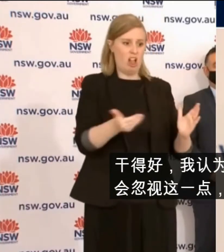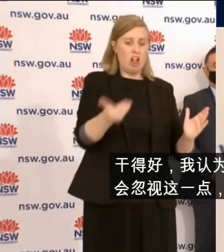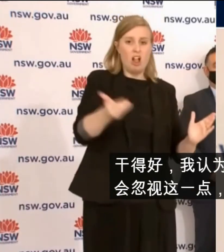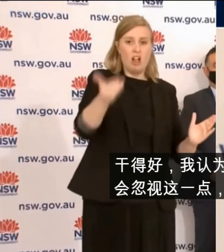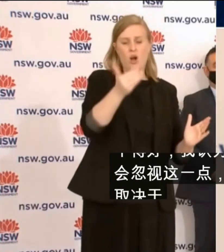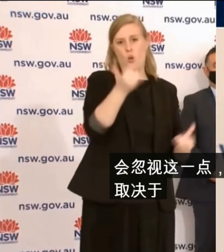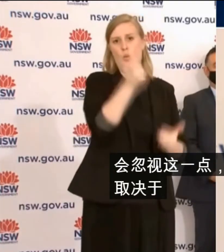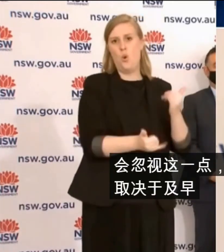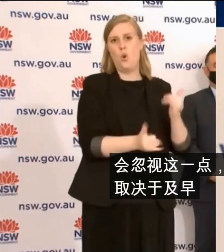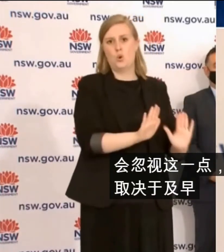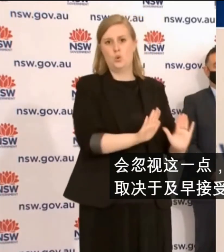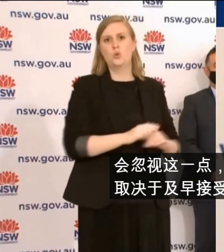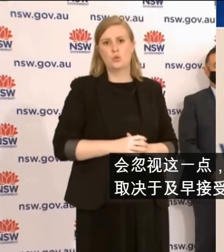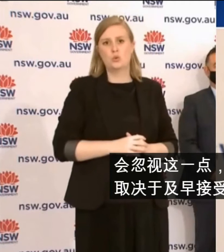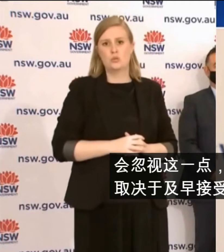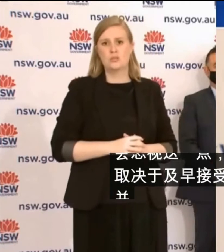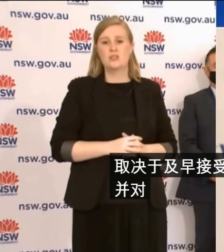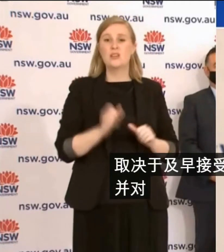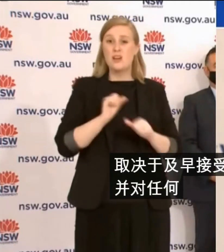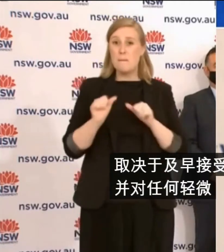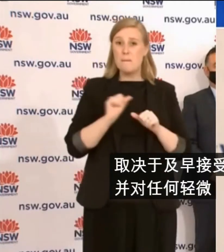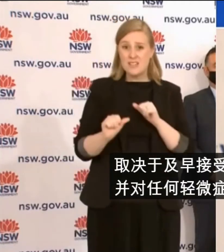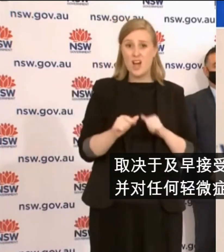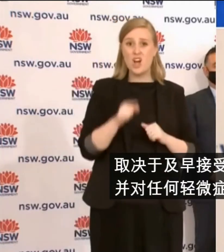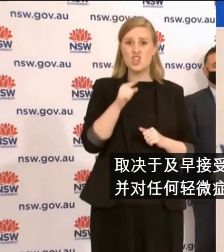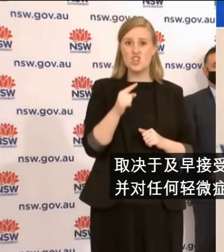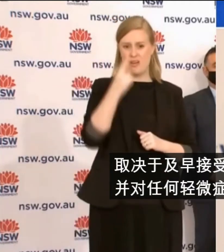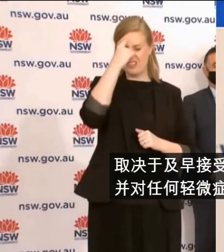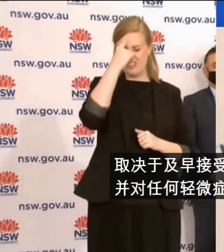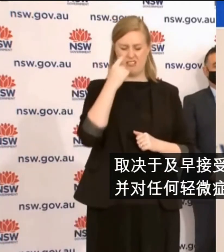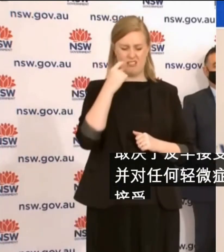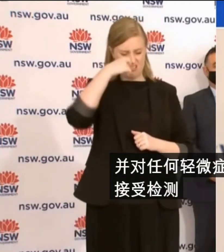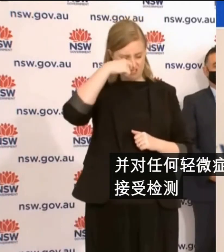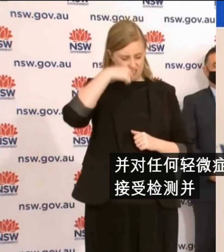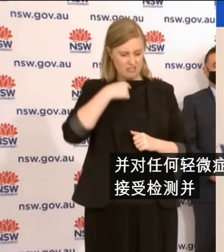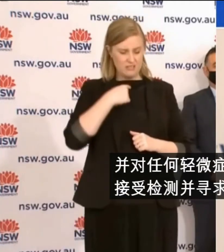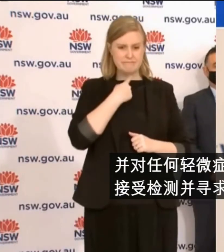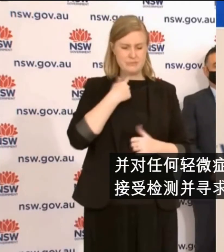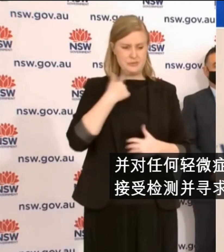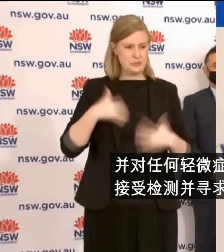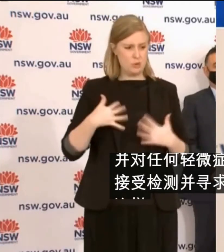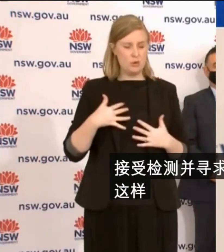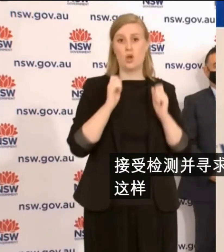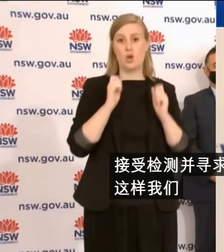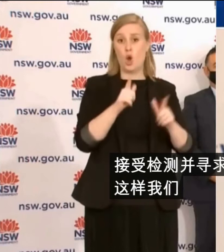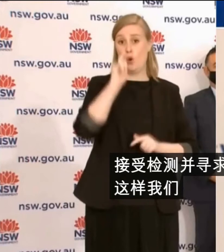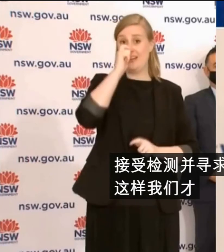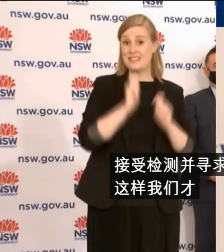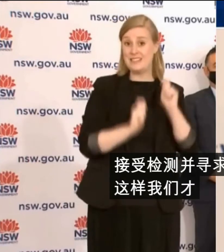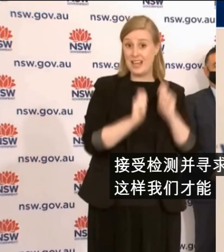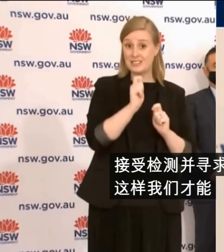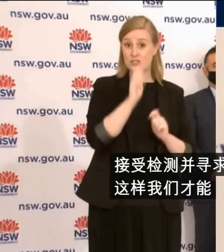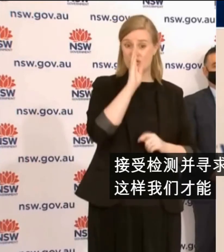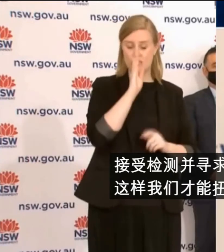But that's absolutely dependent on getting tested early and reacting to any even minor symptoms and getting a test and seeking care really early so we can turn